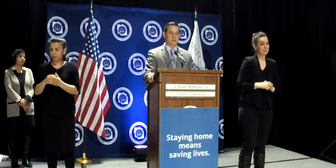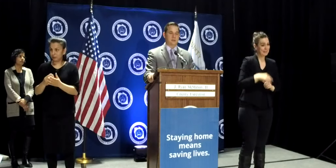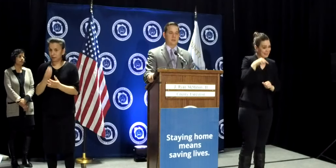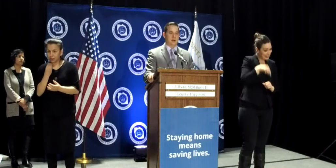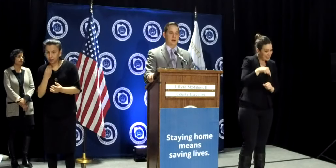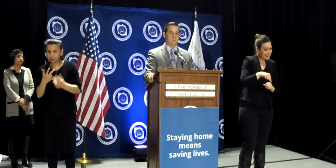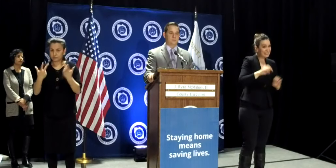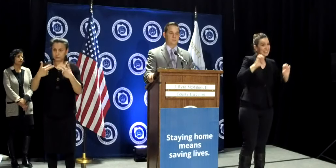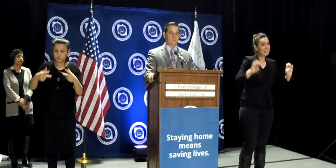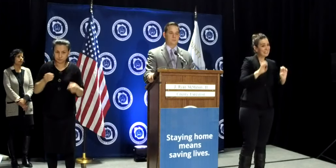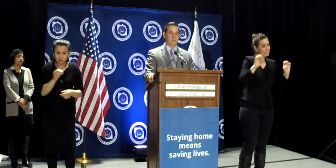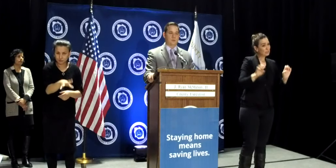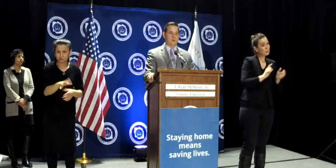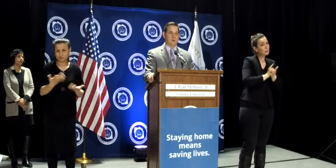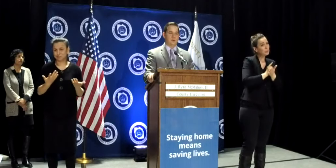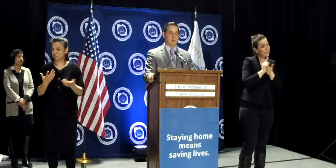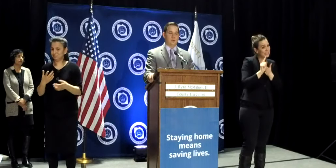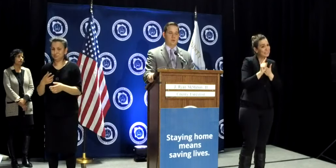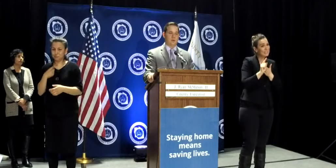us, and